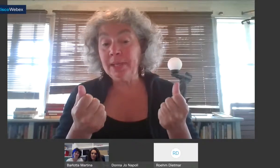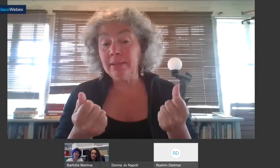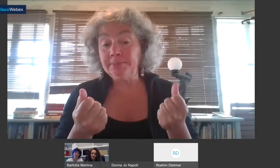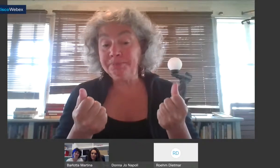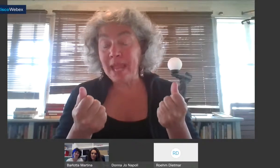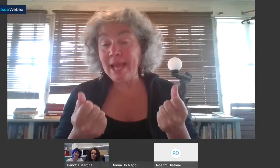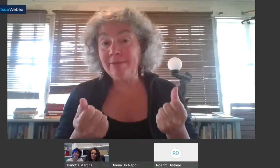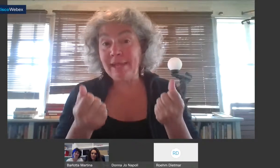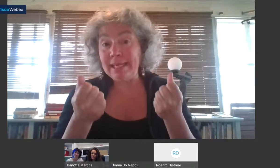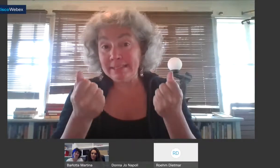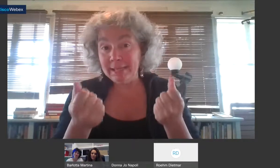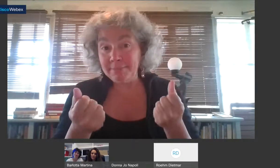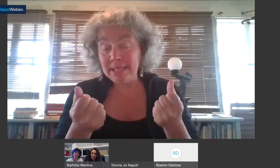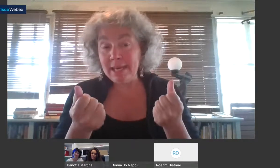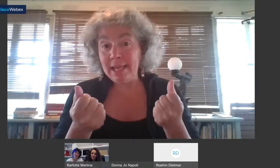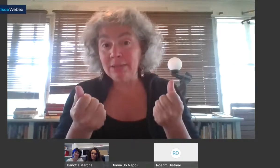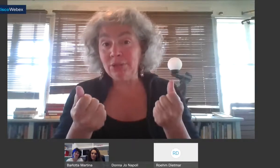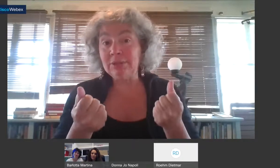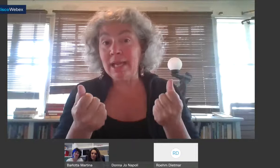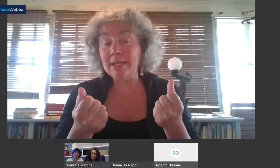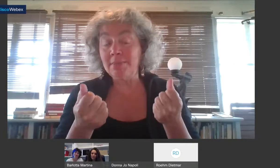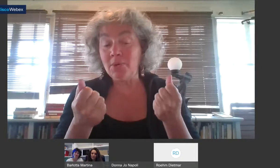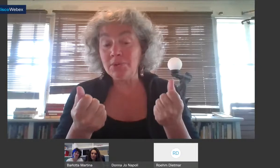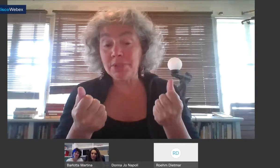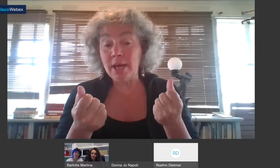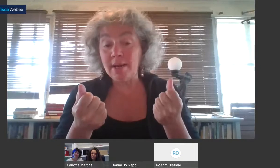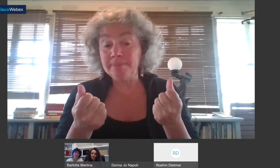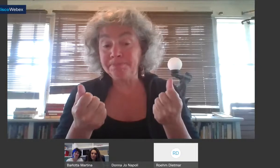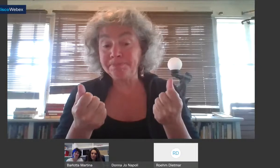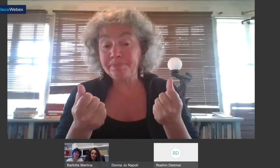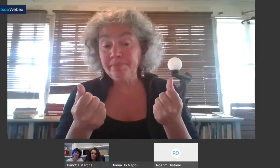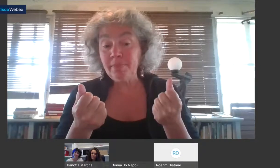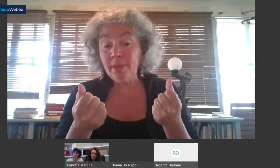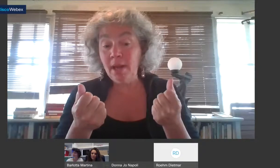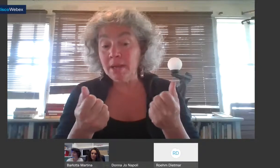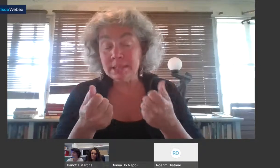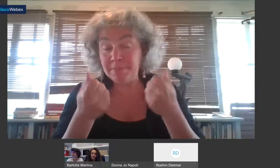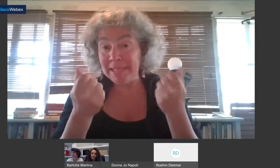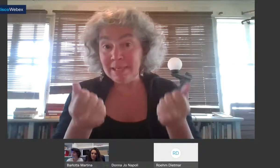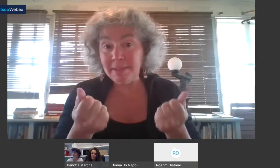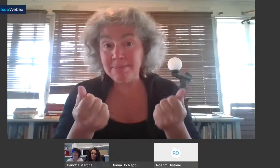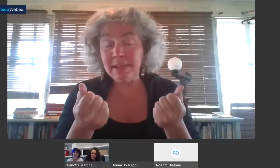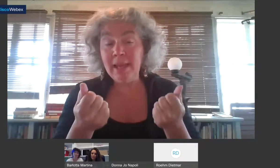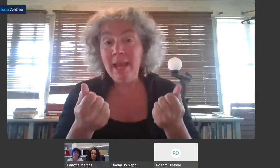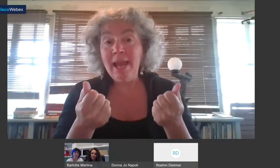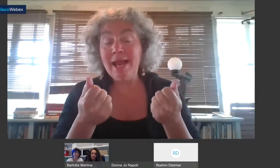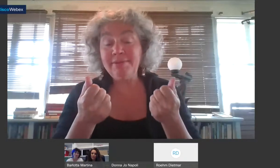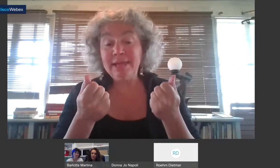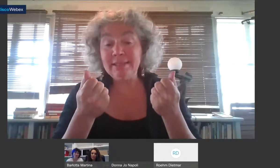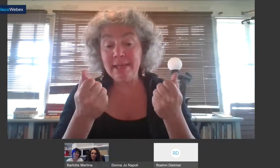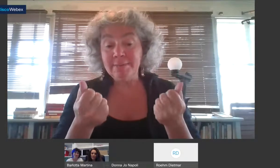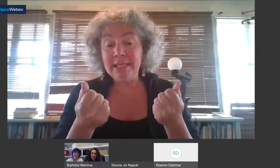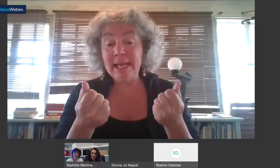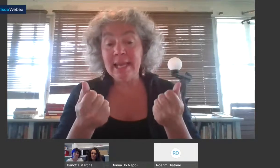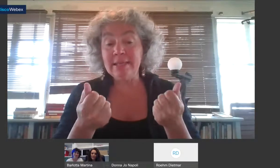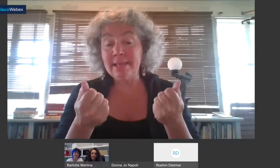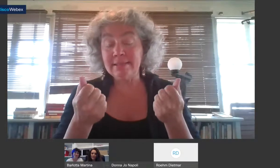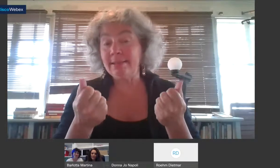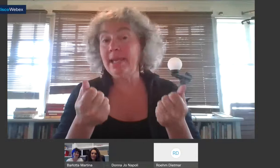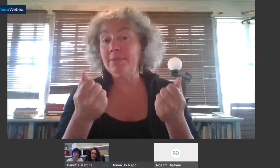will have a dominant hand, just like most speaking people have a dominant hand. That's the hand that